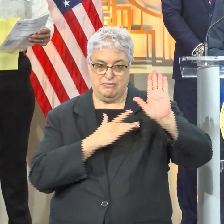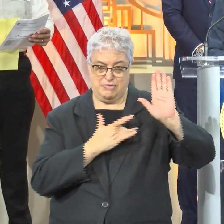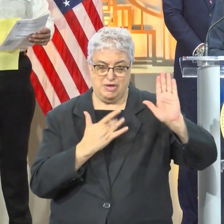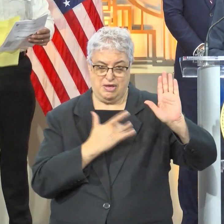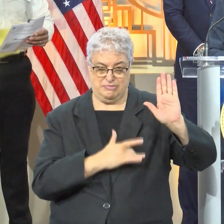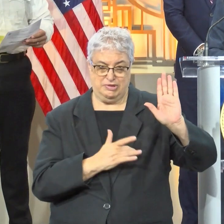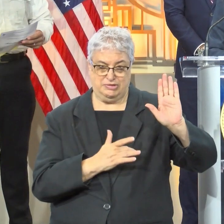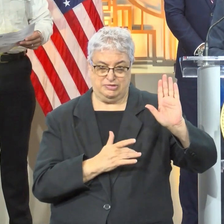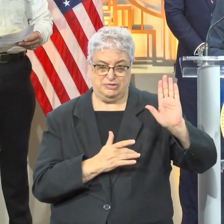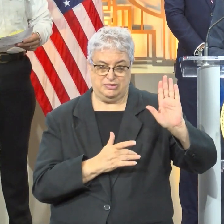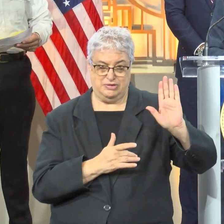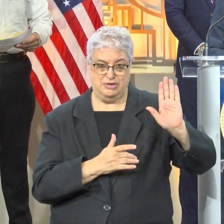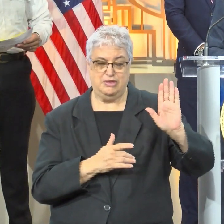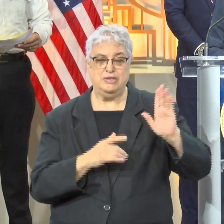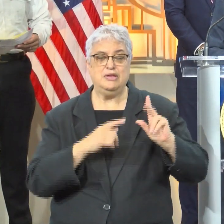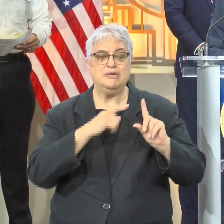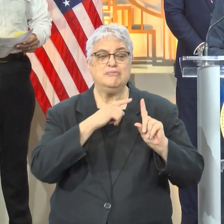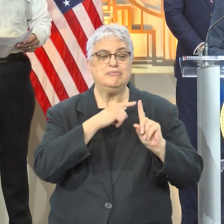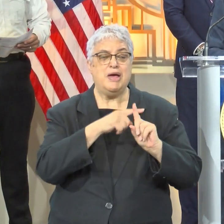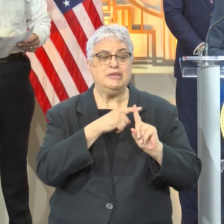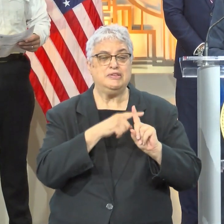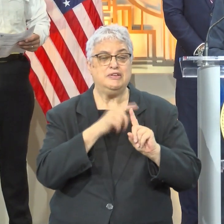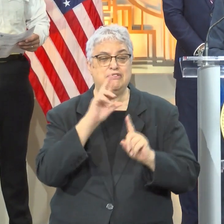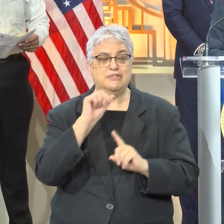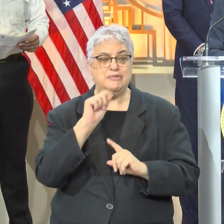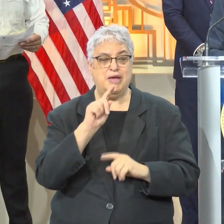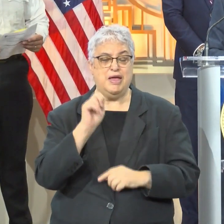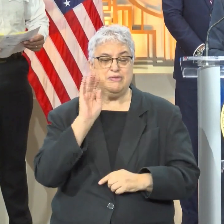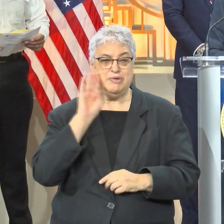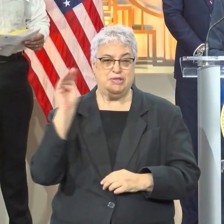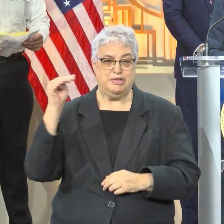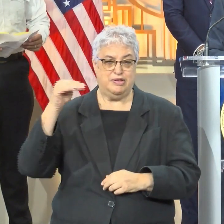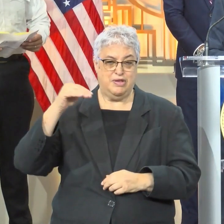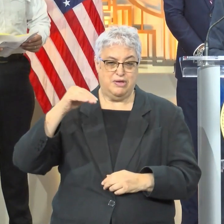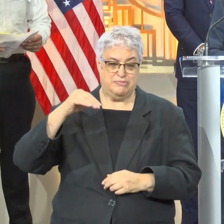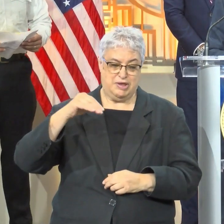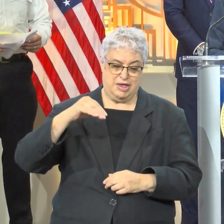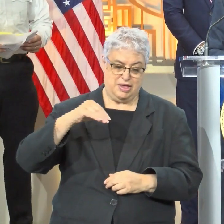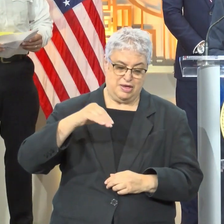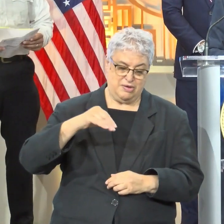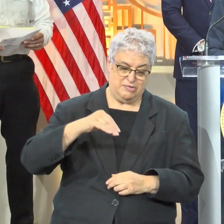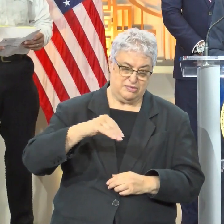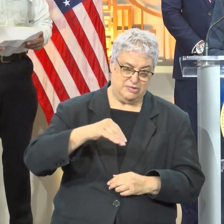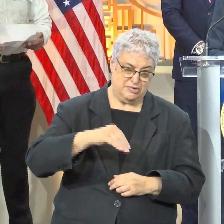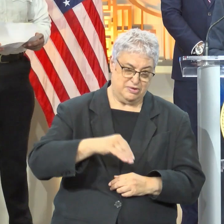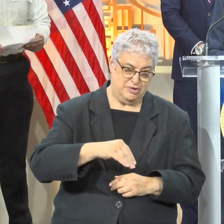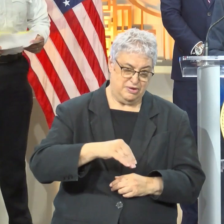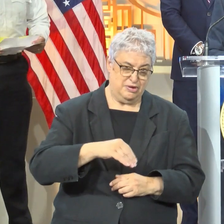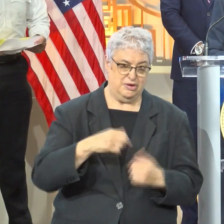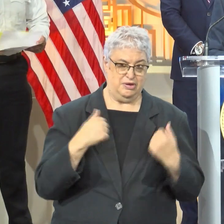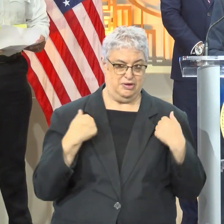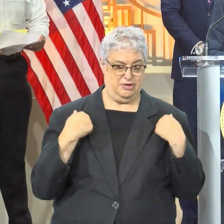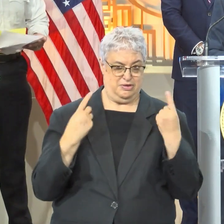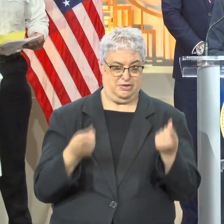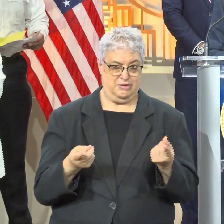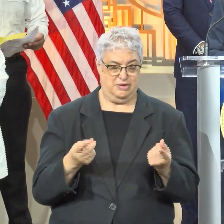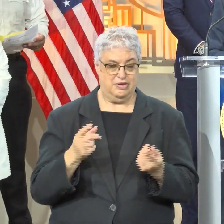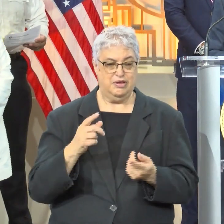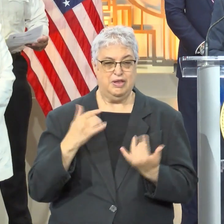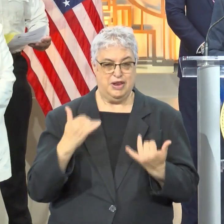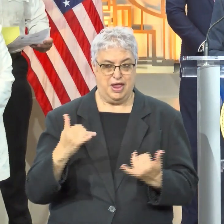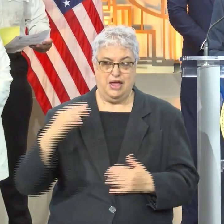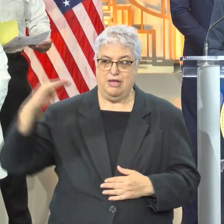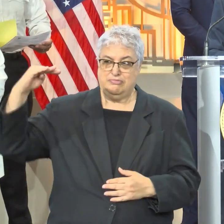you do that, the positivity rate in the city of Houston will come down, as it has started